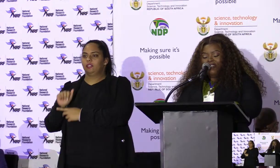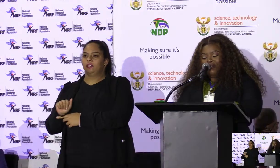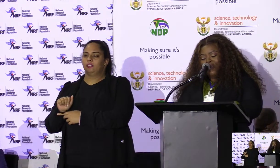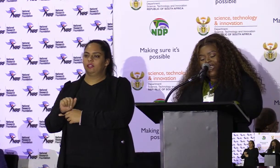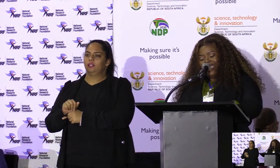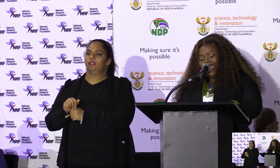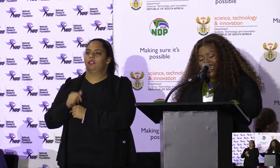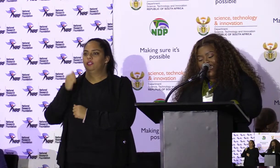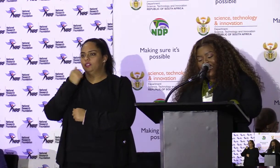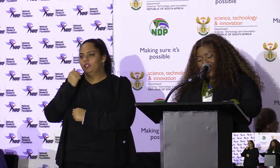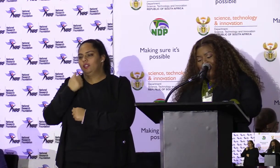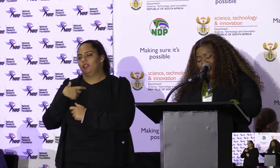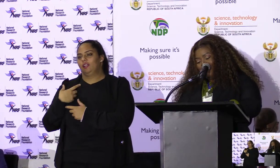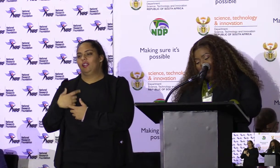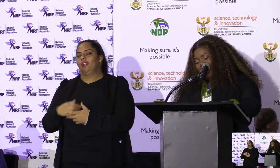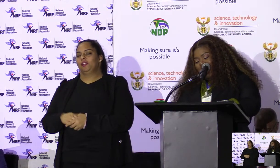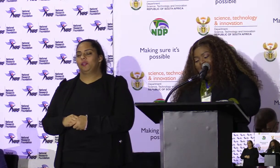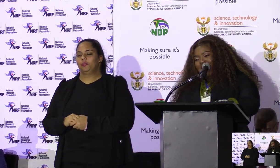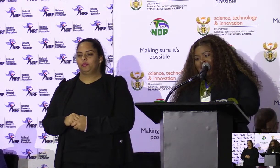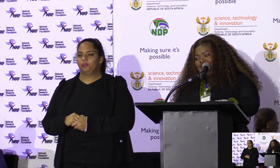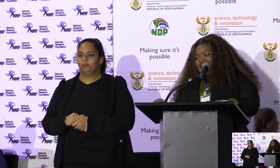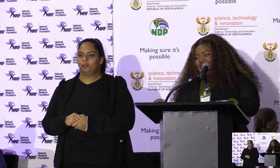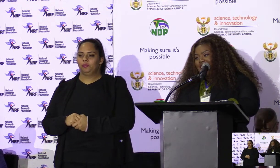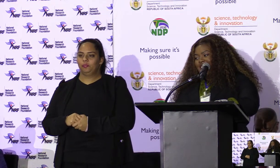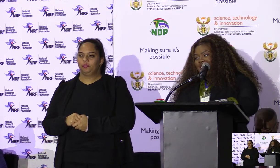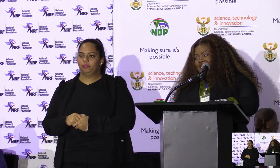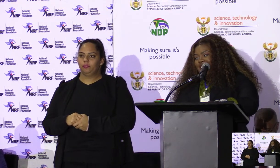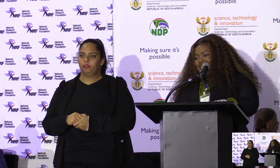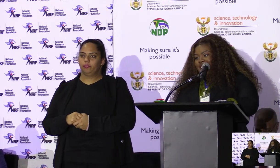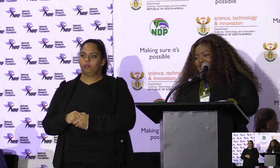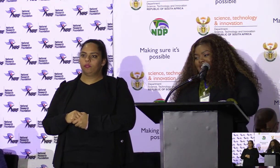You'll forgive me, DM.